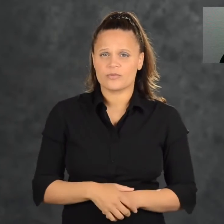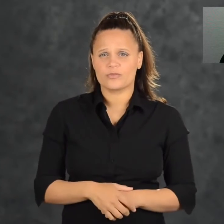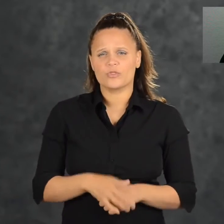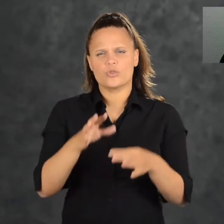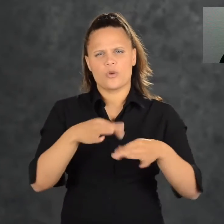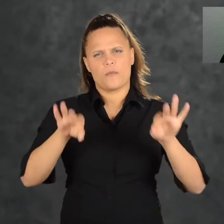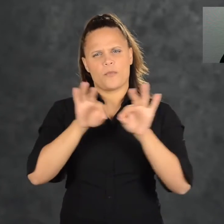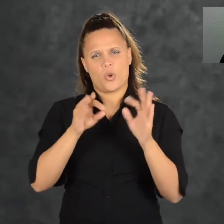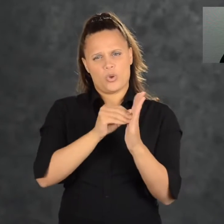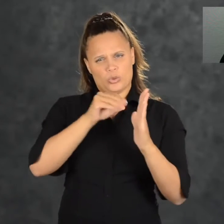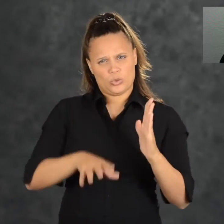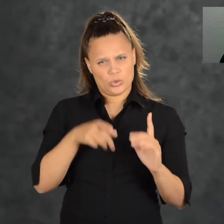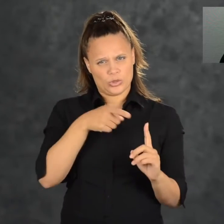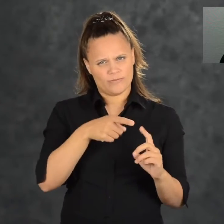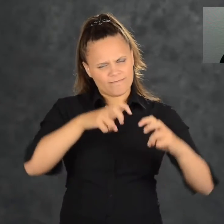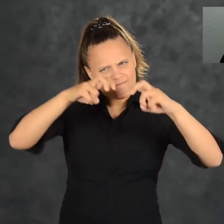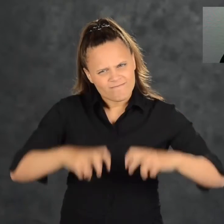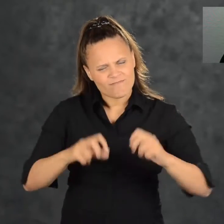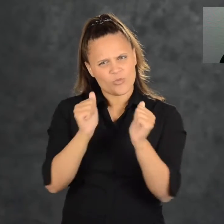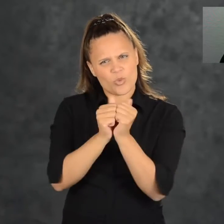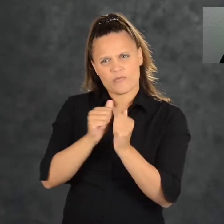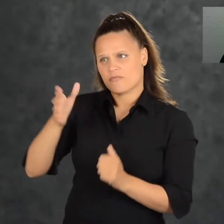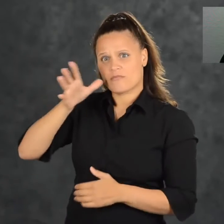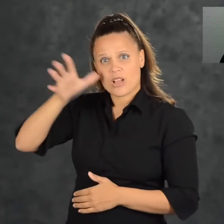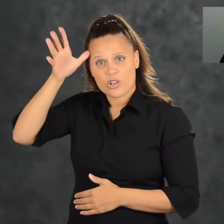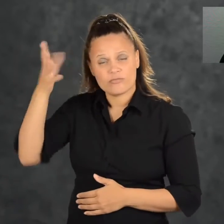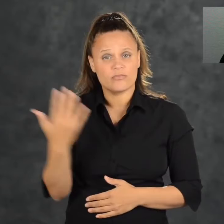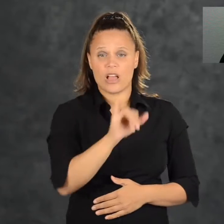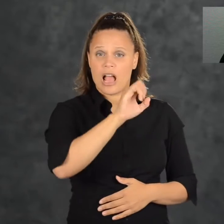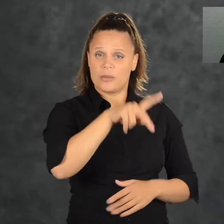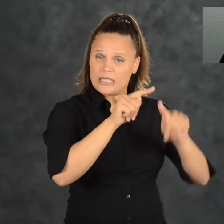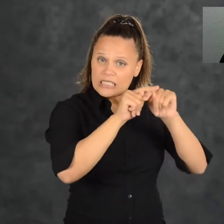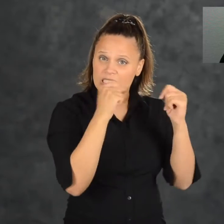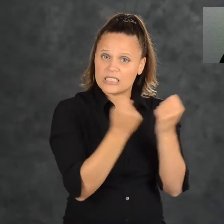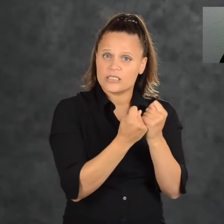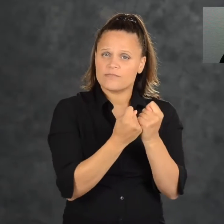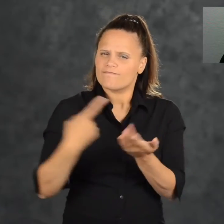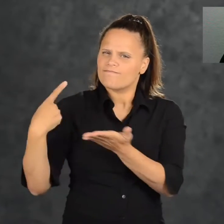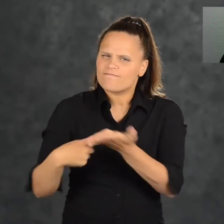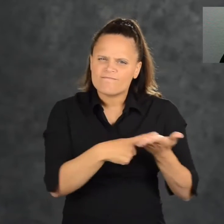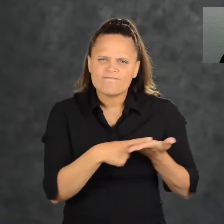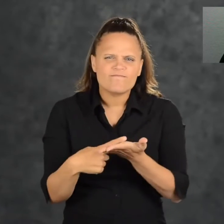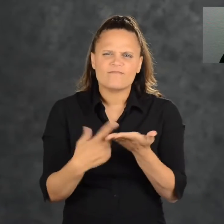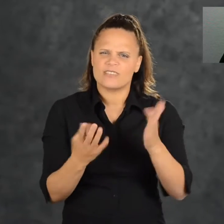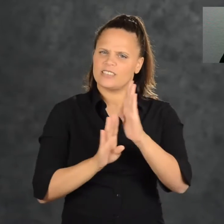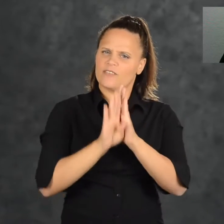and how they are being prepared to enter the real world. It is important to sit down with parents and IEP